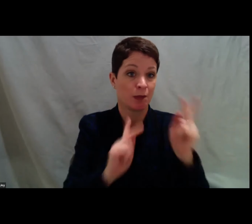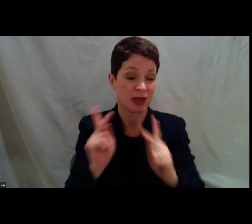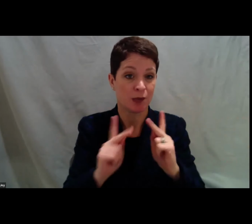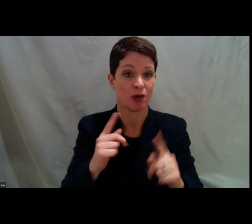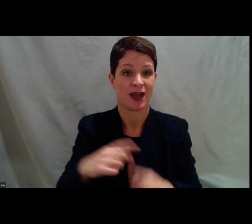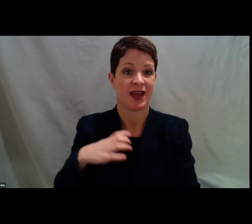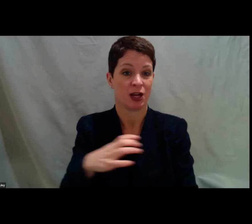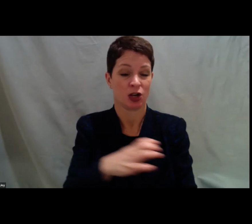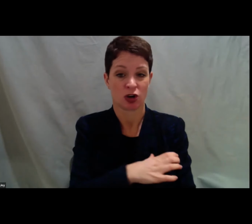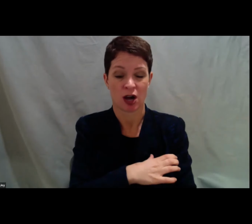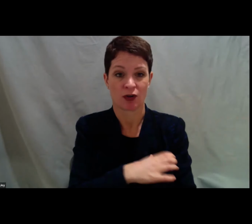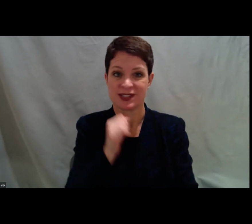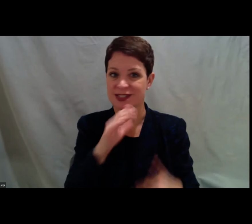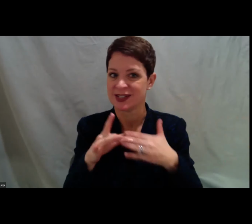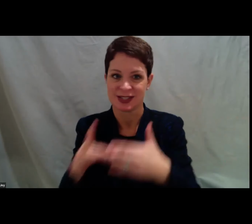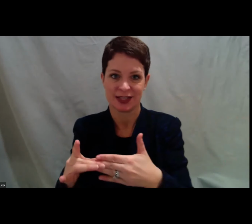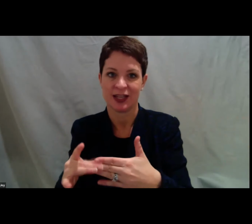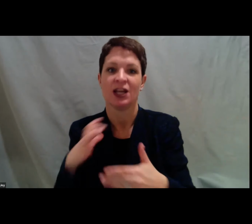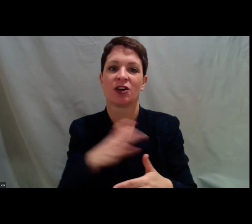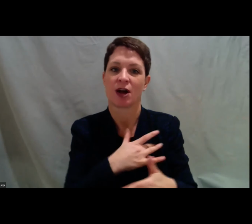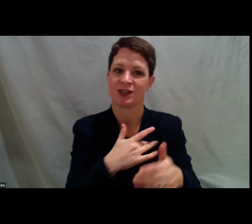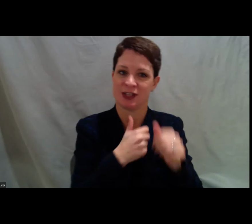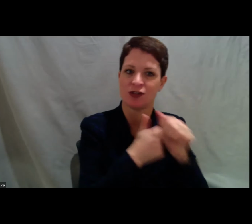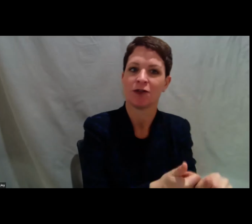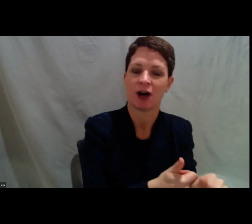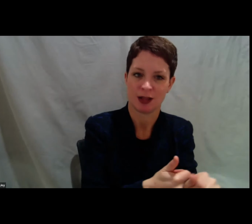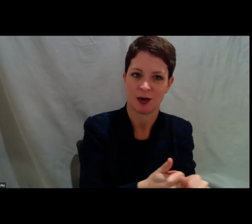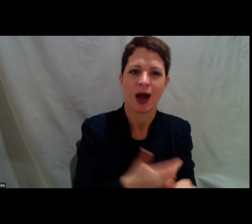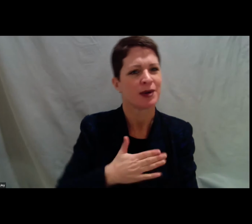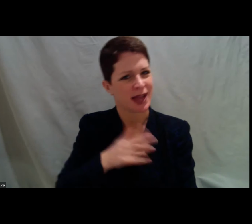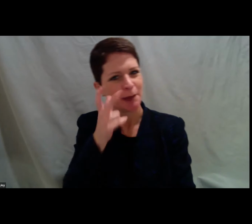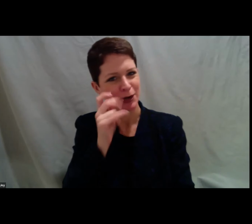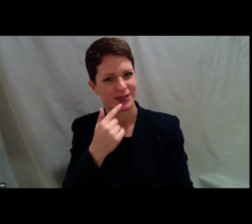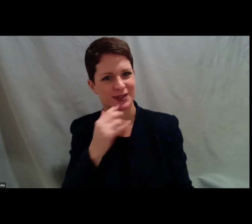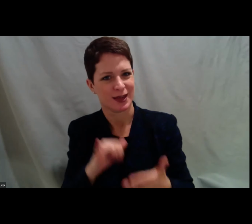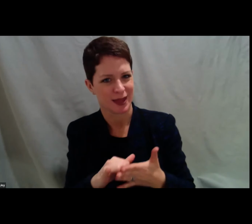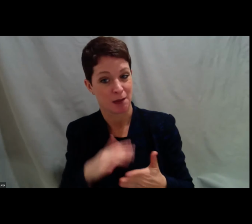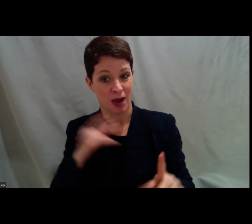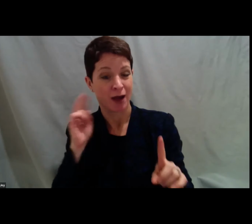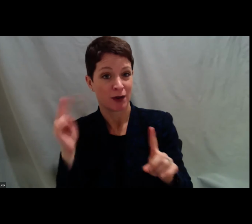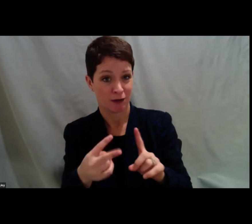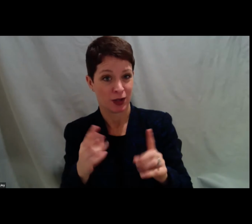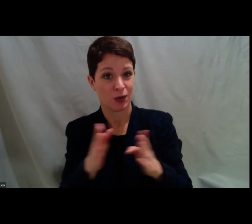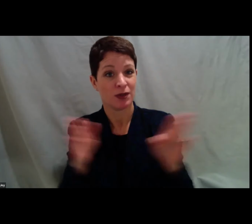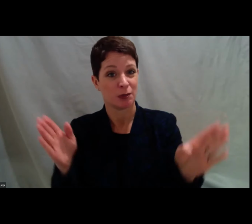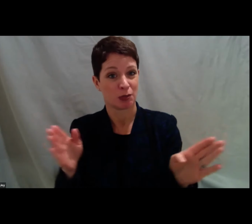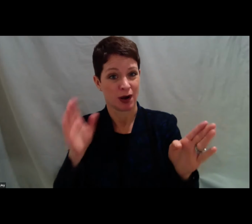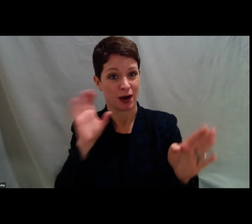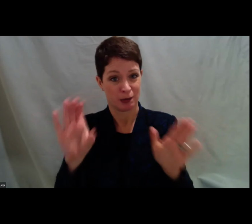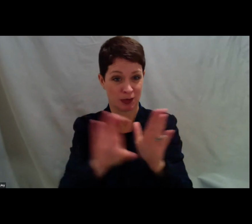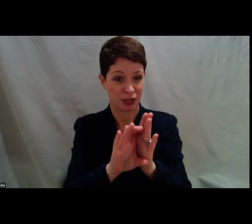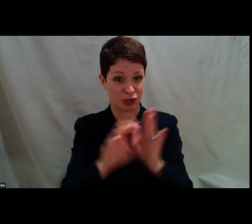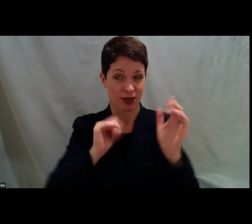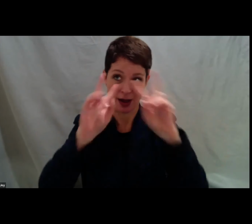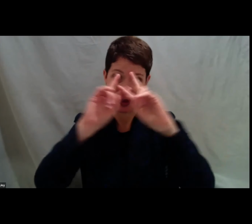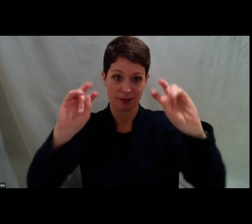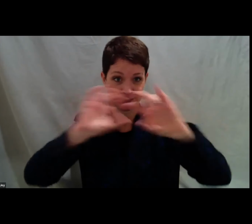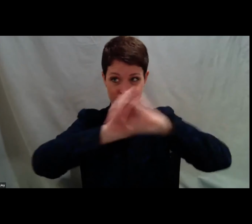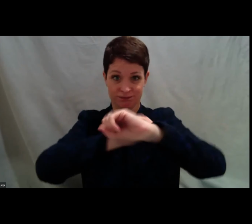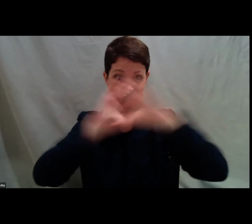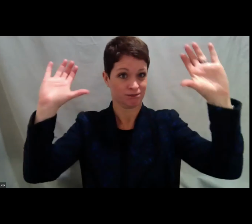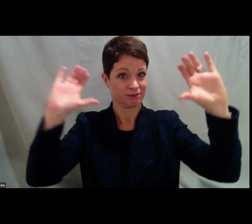Congress doesn't lead so much as follow. I was delighted to hear her say that. In my view, the broad picture that I've sketched here means that people